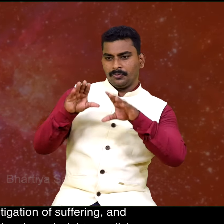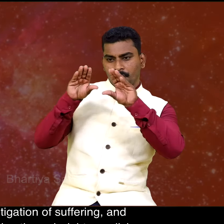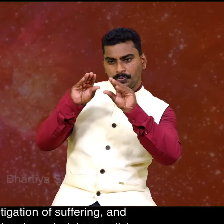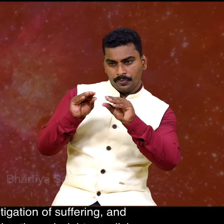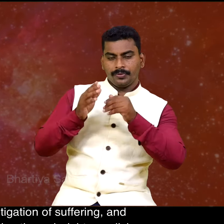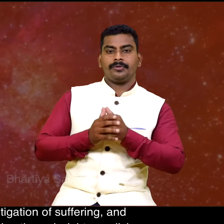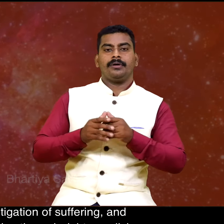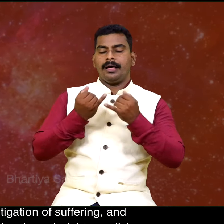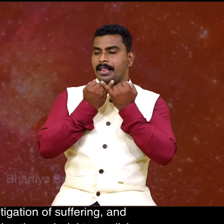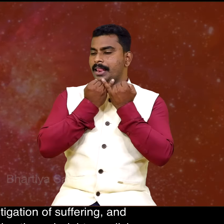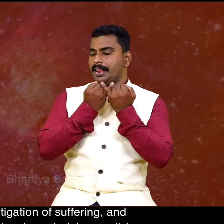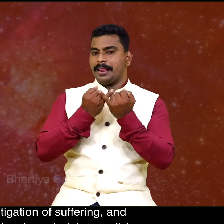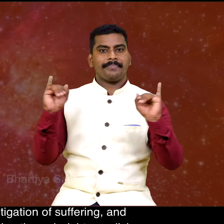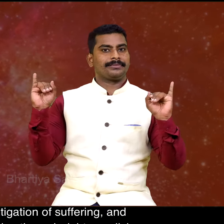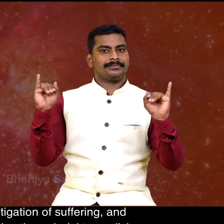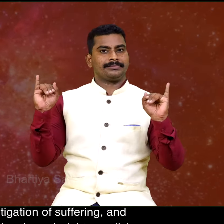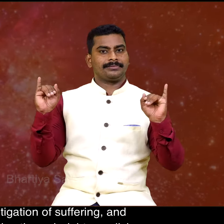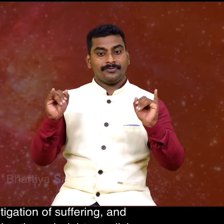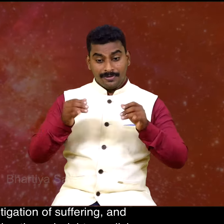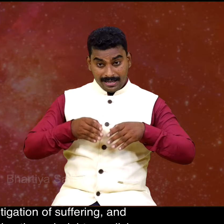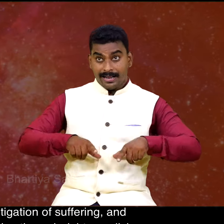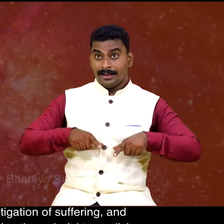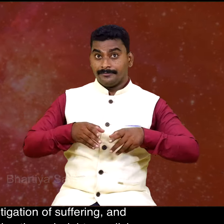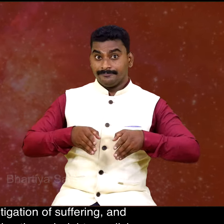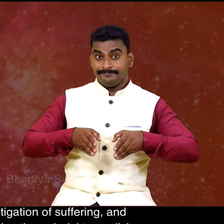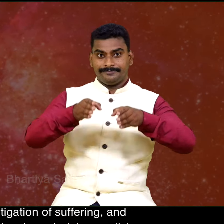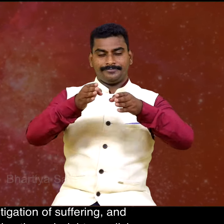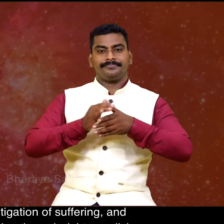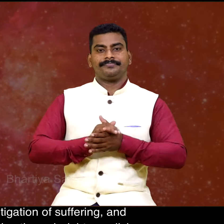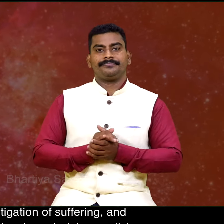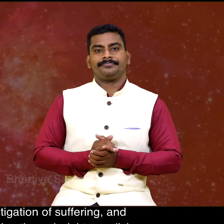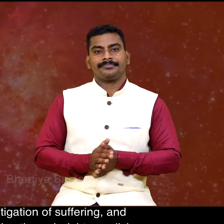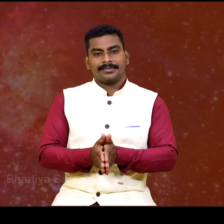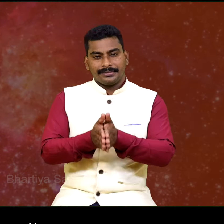suffering, and liberation through righteous living. Namaste.